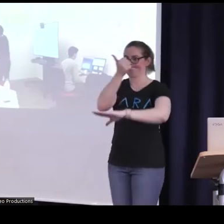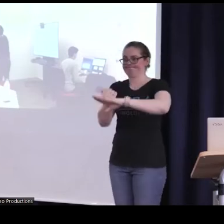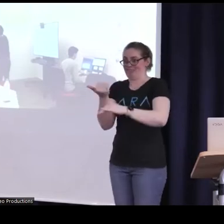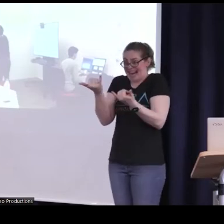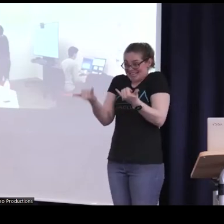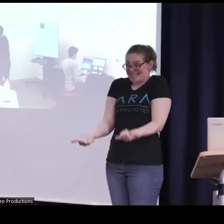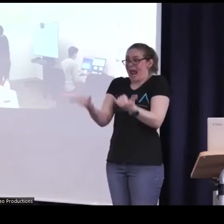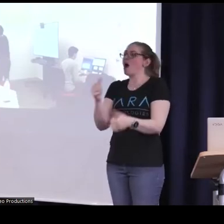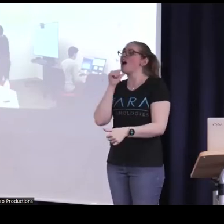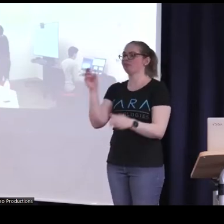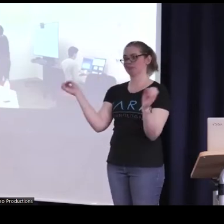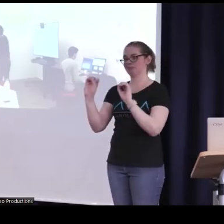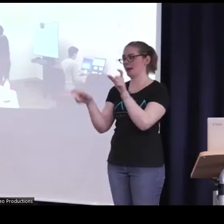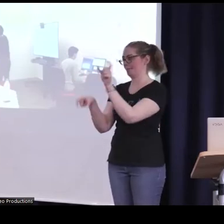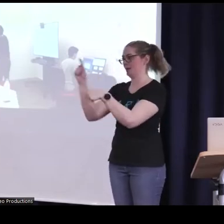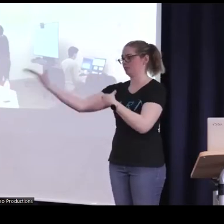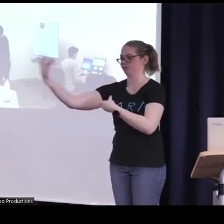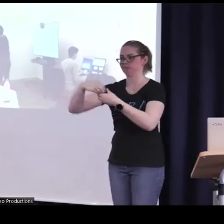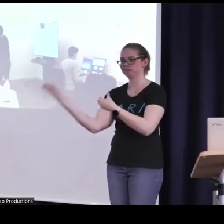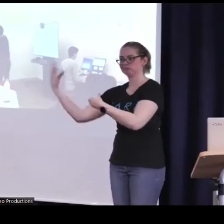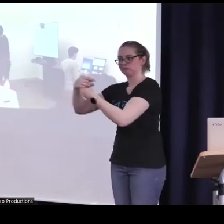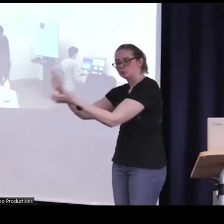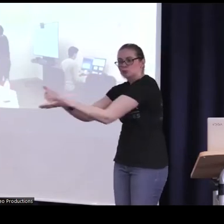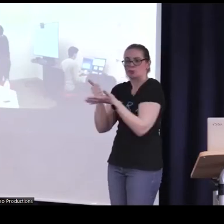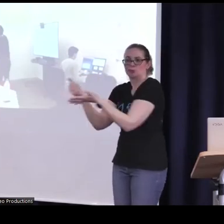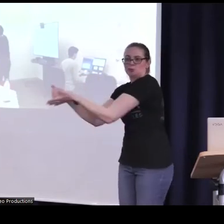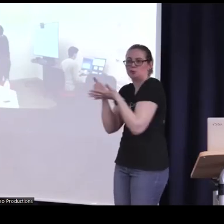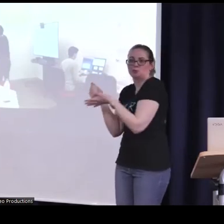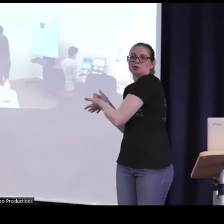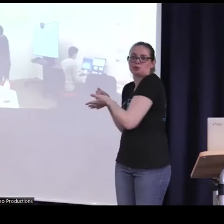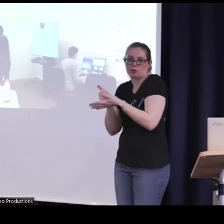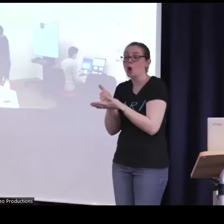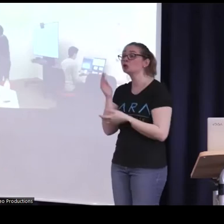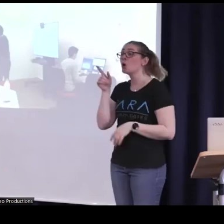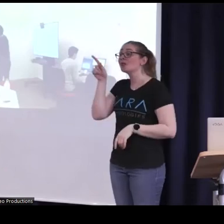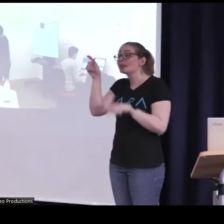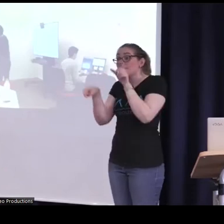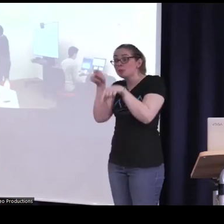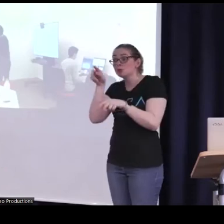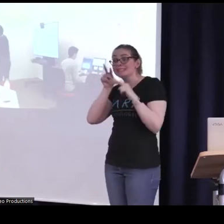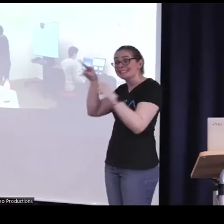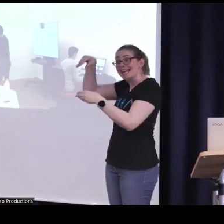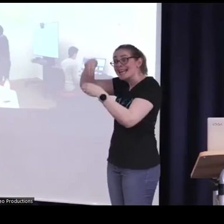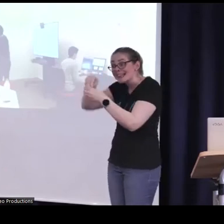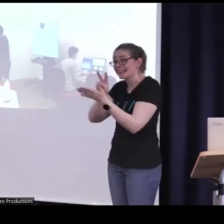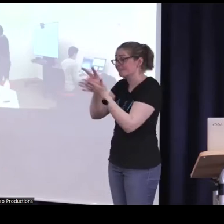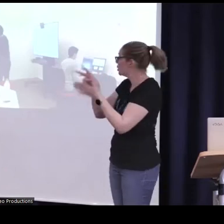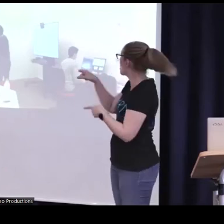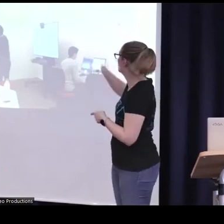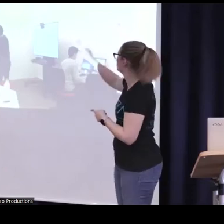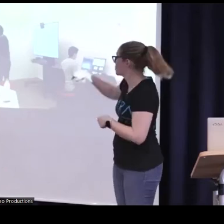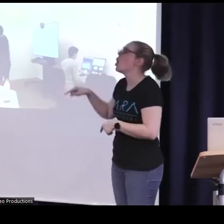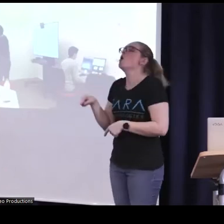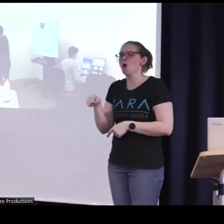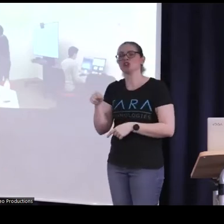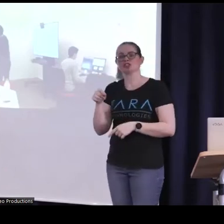As at Kara, it would really be impossible to create this without the support of many people. So the people that you see